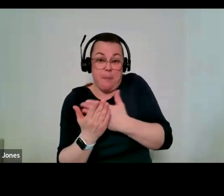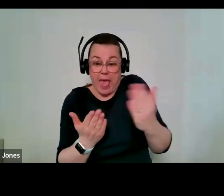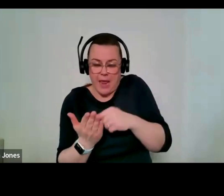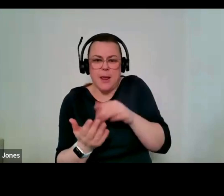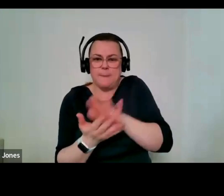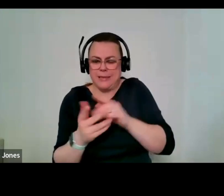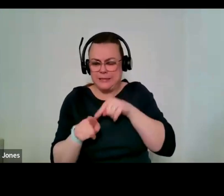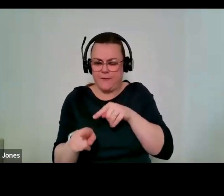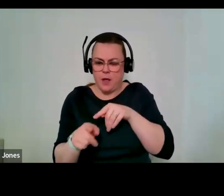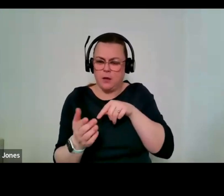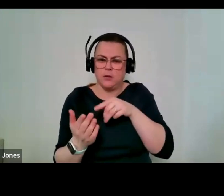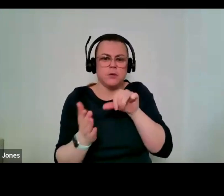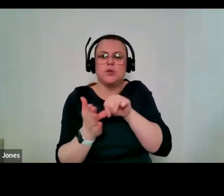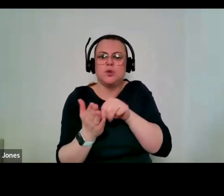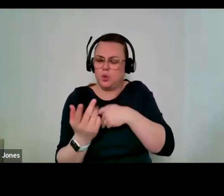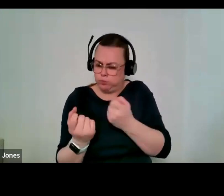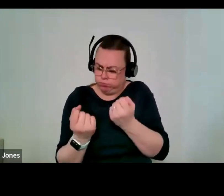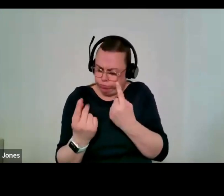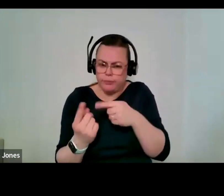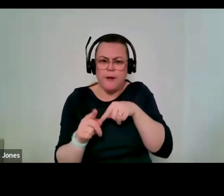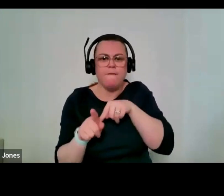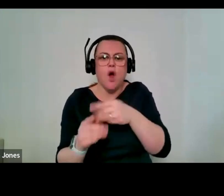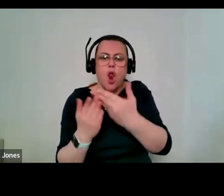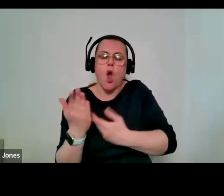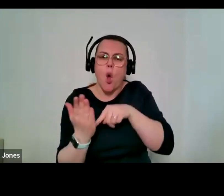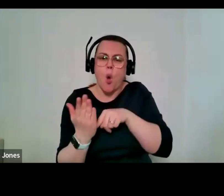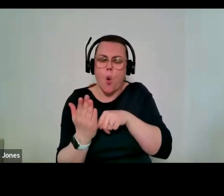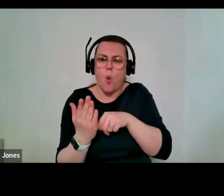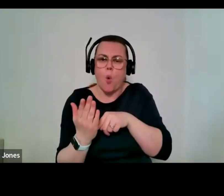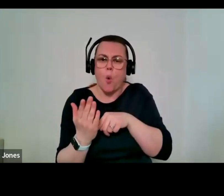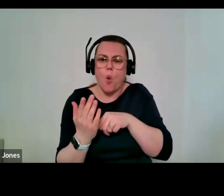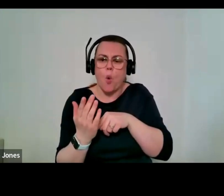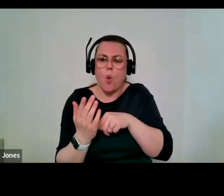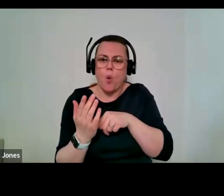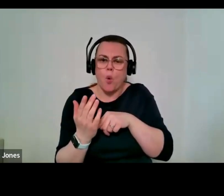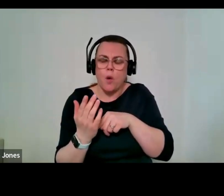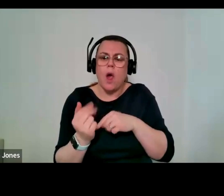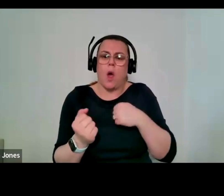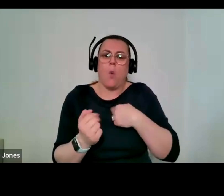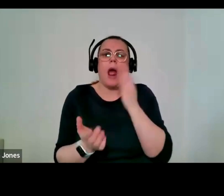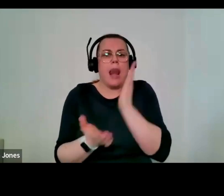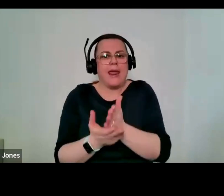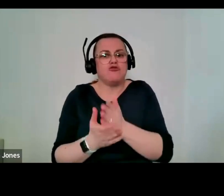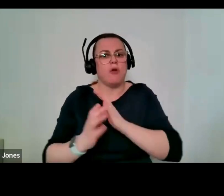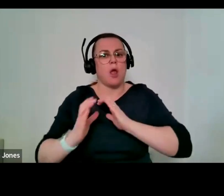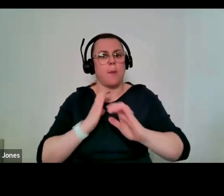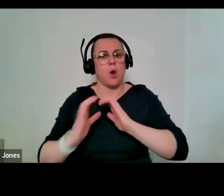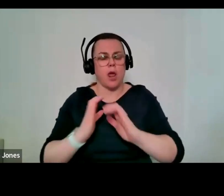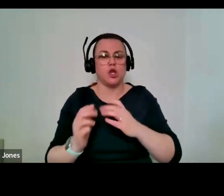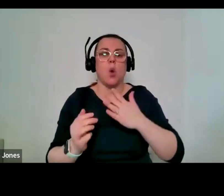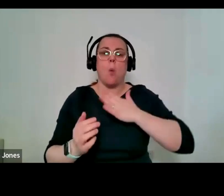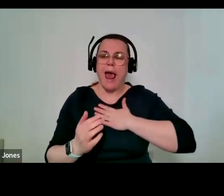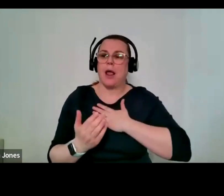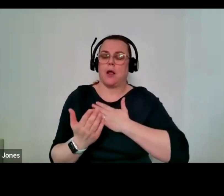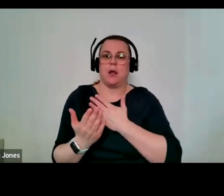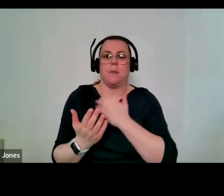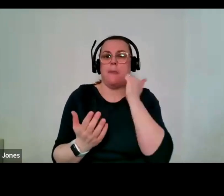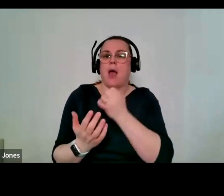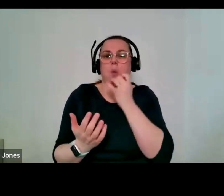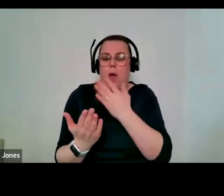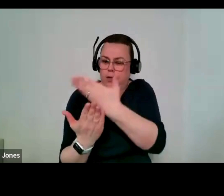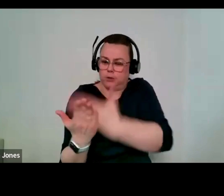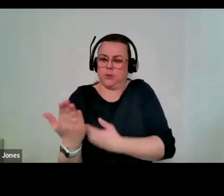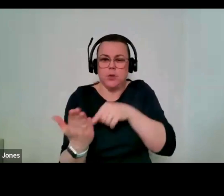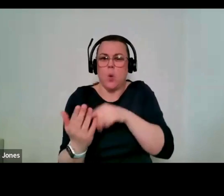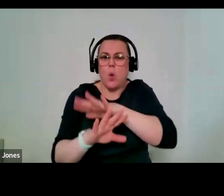to follow. We are quite literal in our communication. We like things to be black and white. We're not great on the grey